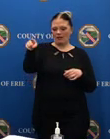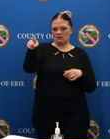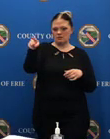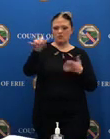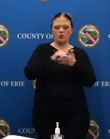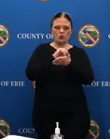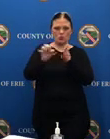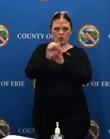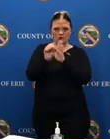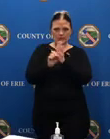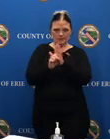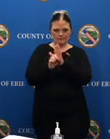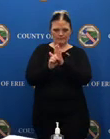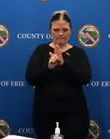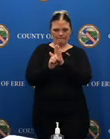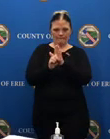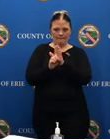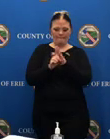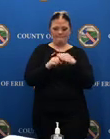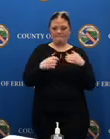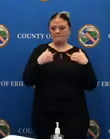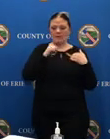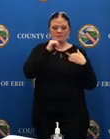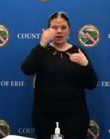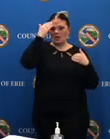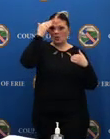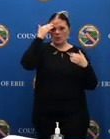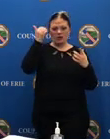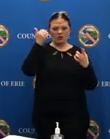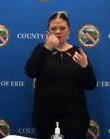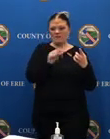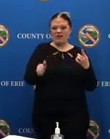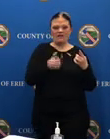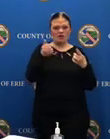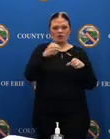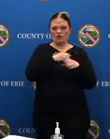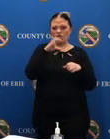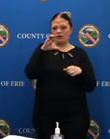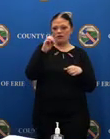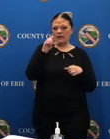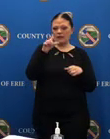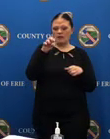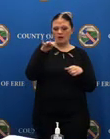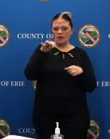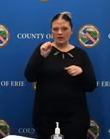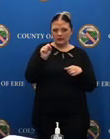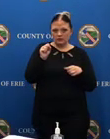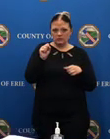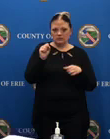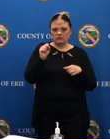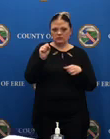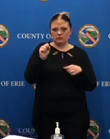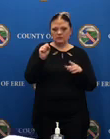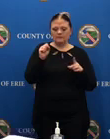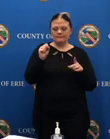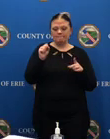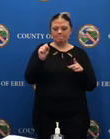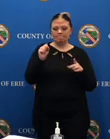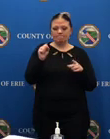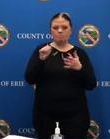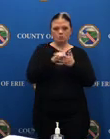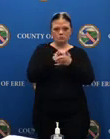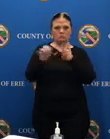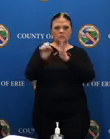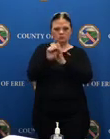a New York State facility. I am not aware of any cases in the Collins Correctional Facility, which is the New